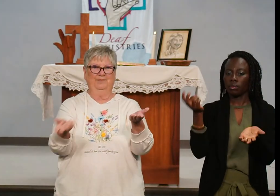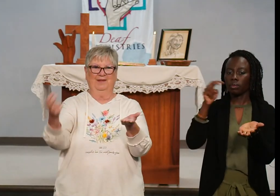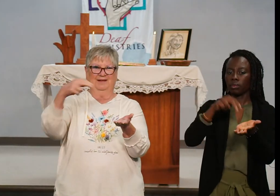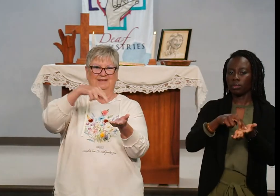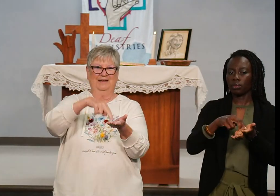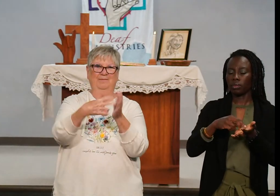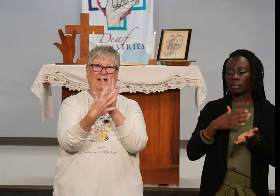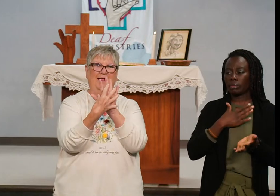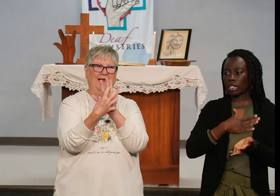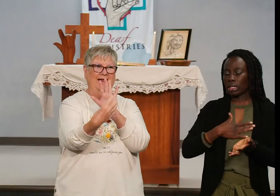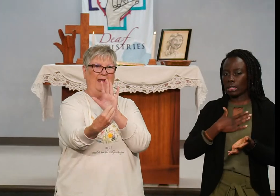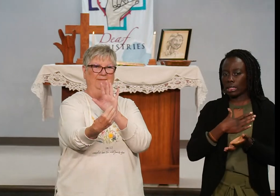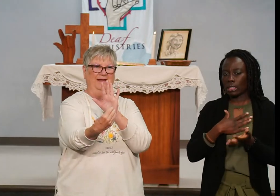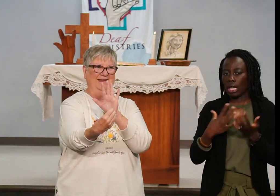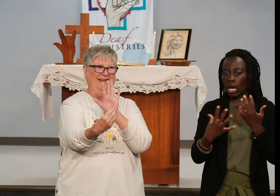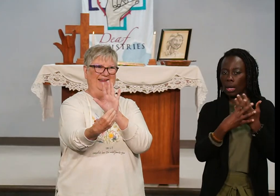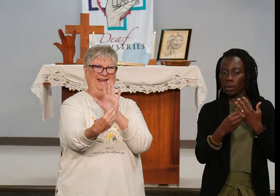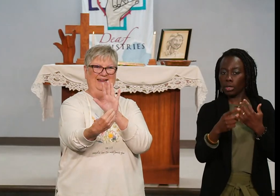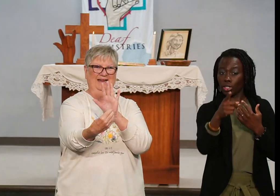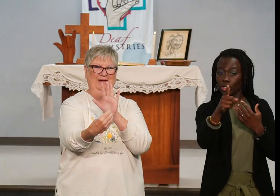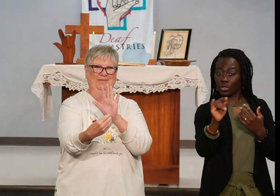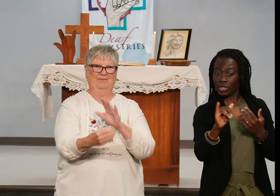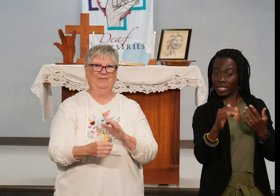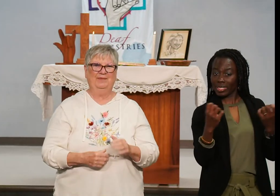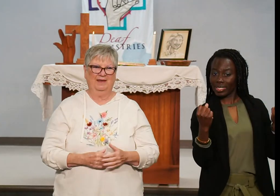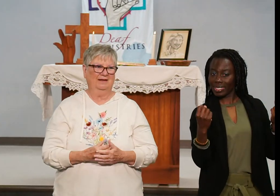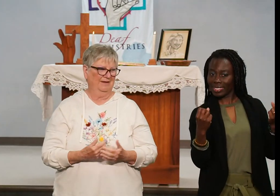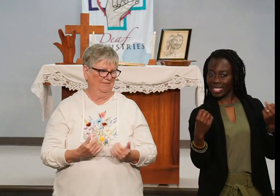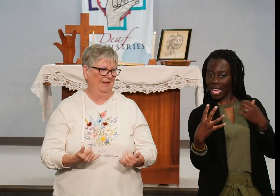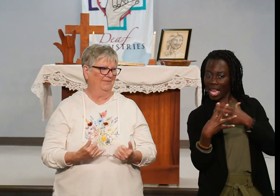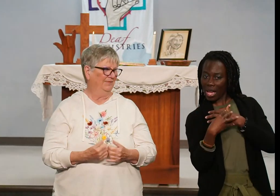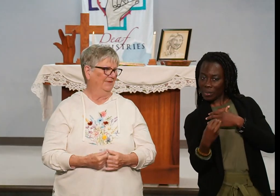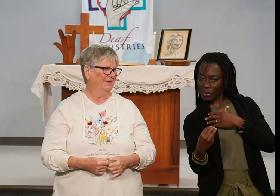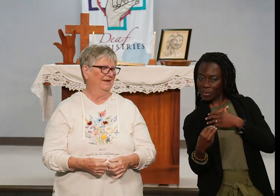Please rise for our closing and follow me.